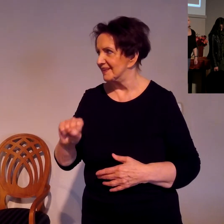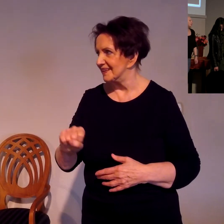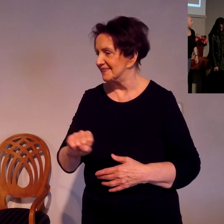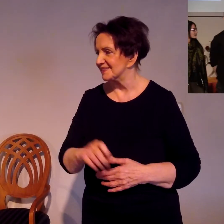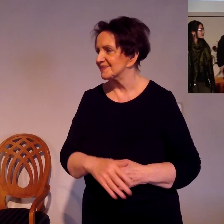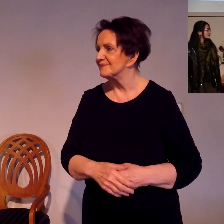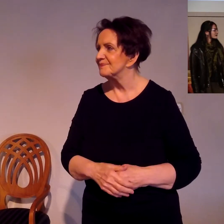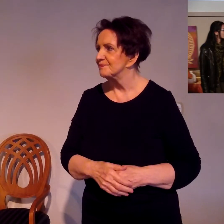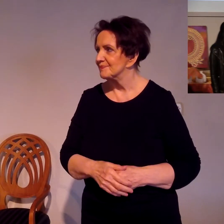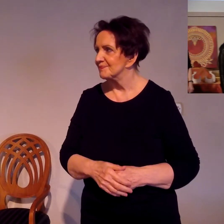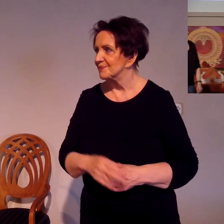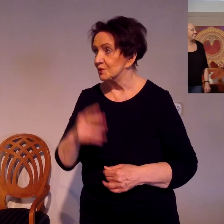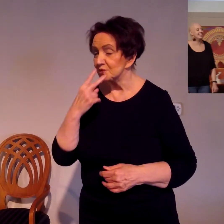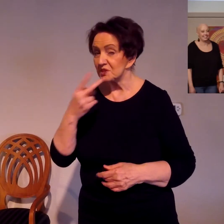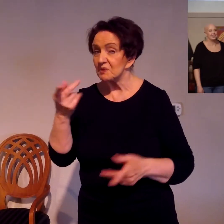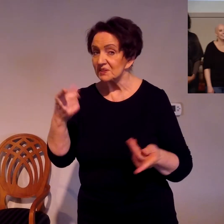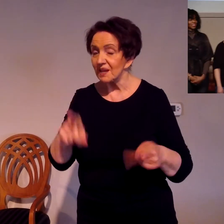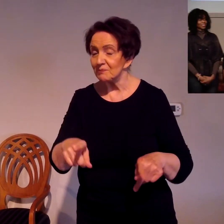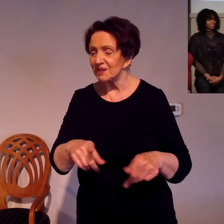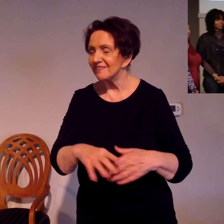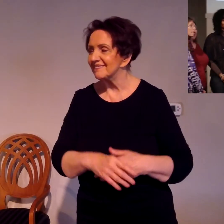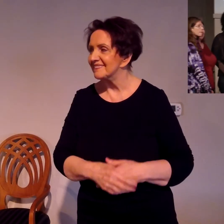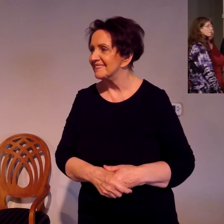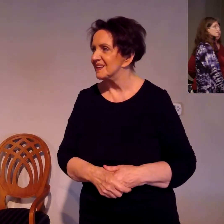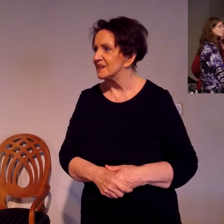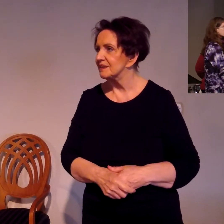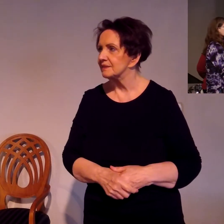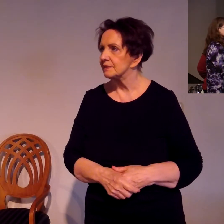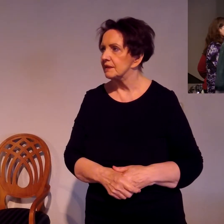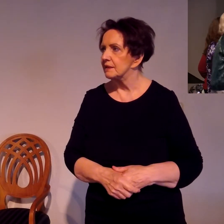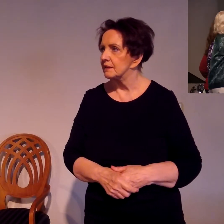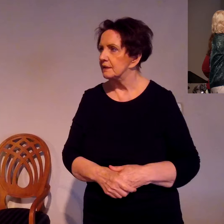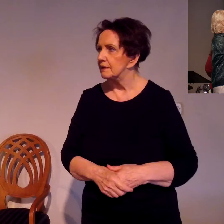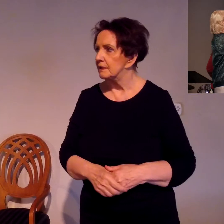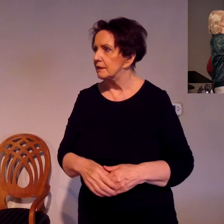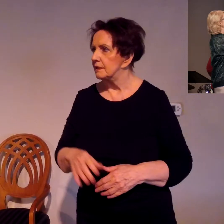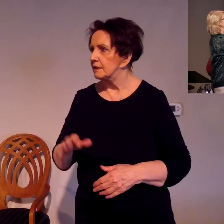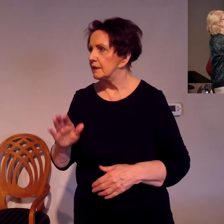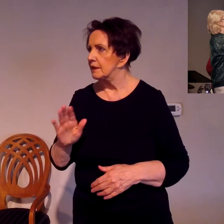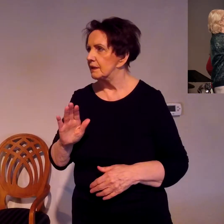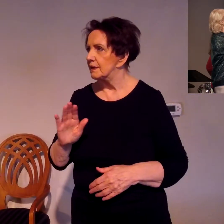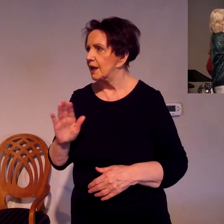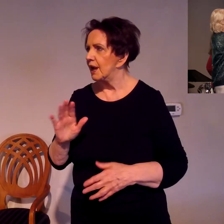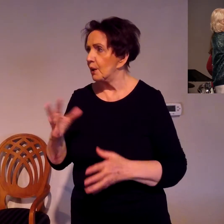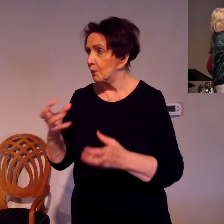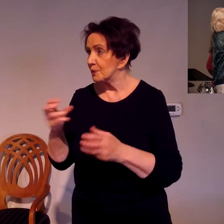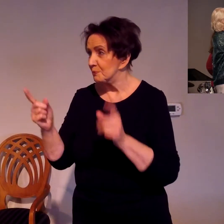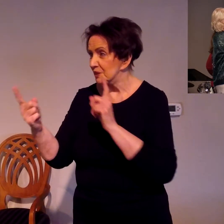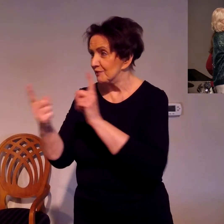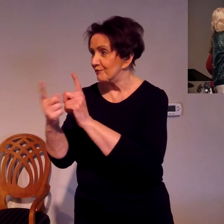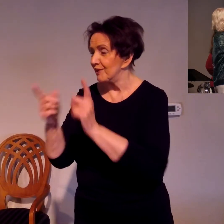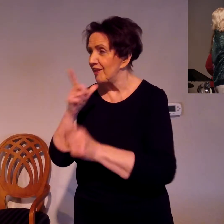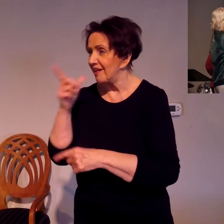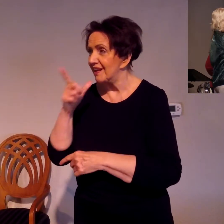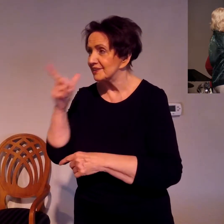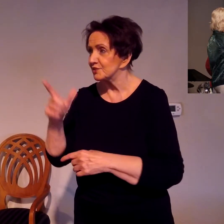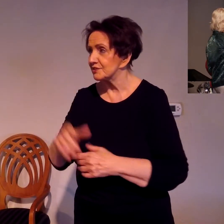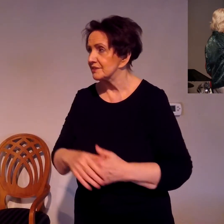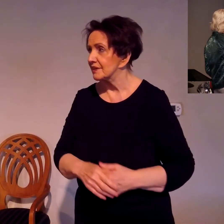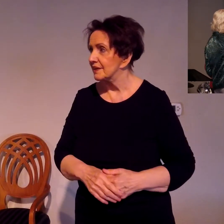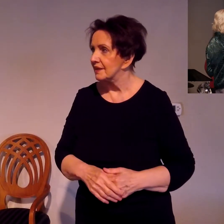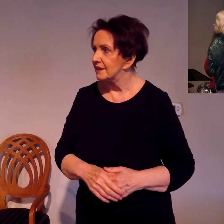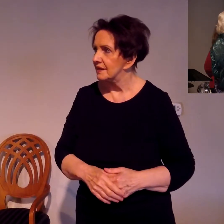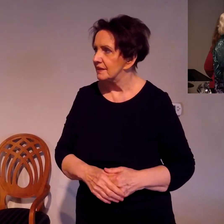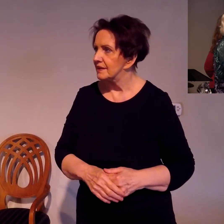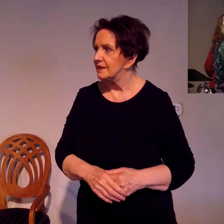Okay? Do you see what I'm saying? Okay. So you say, "Hey, I want to meet you for lunch." And it has to go, it